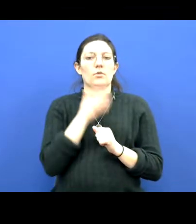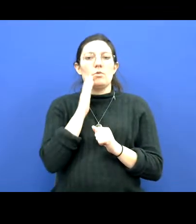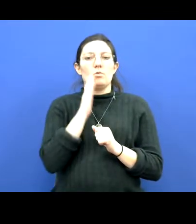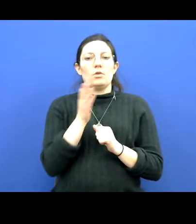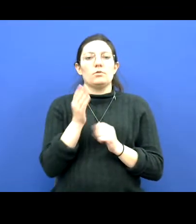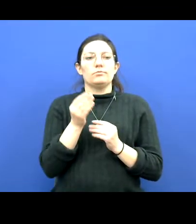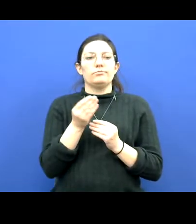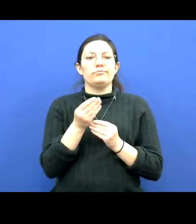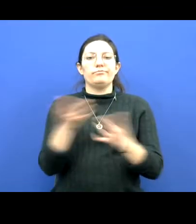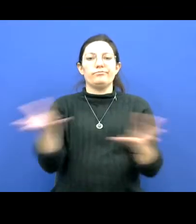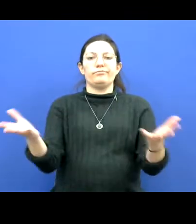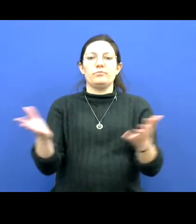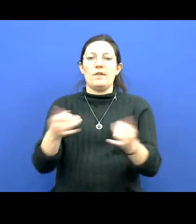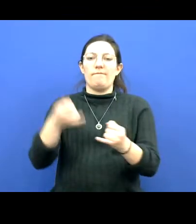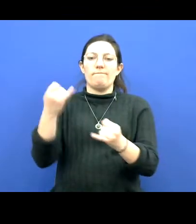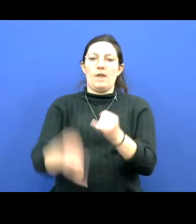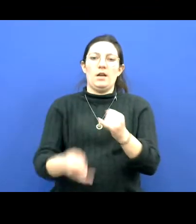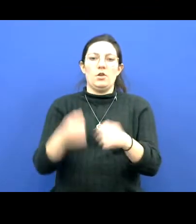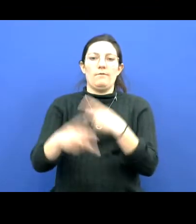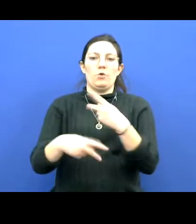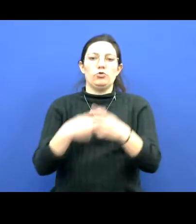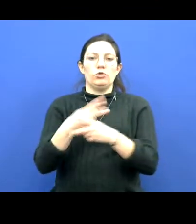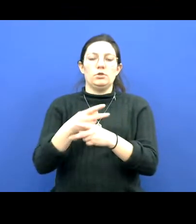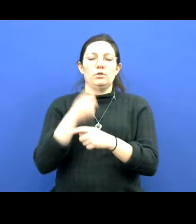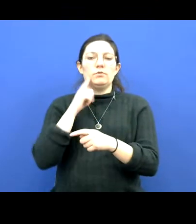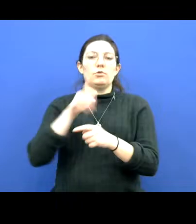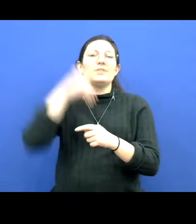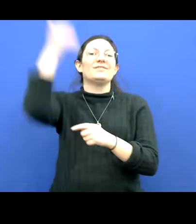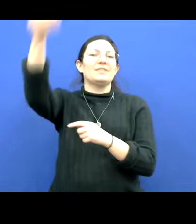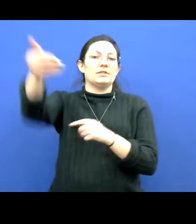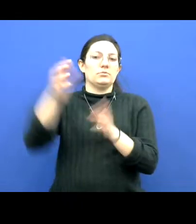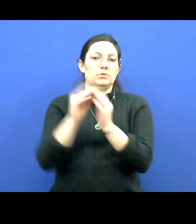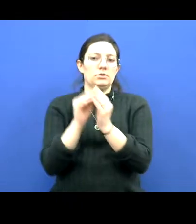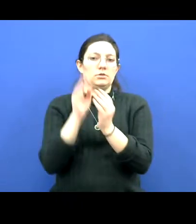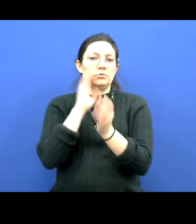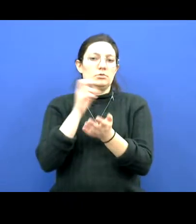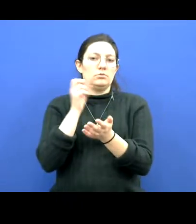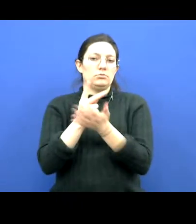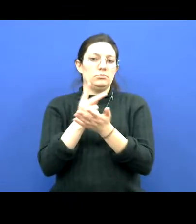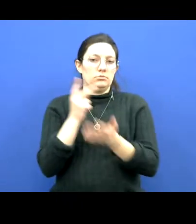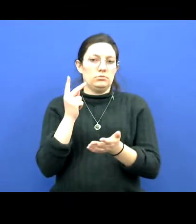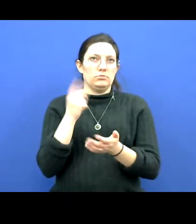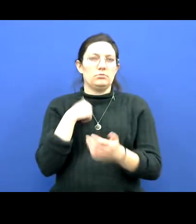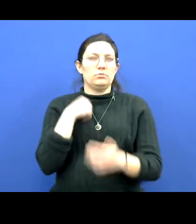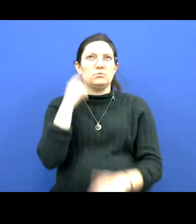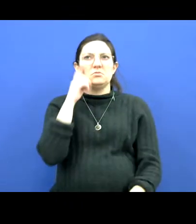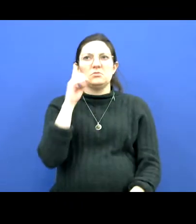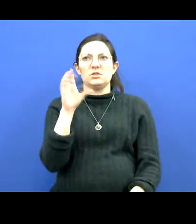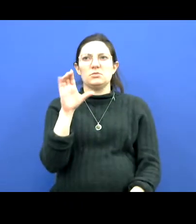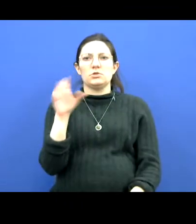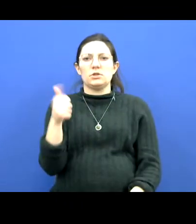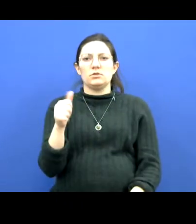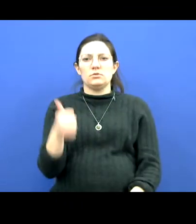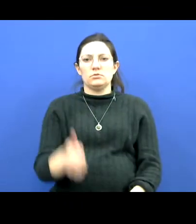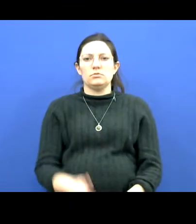this final version for next meeting, which I believe is the 10th, December 10th.